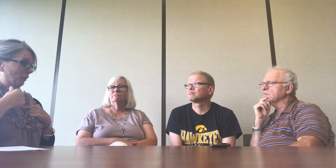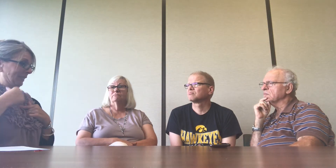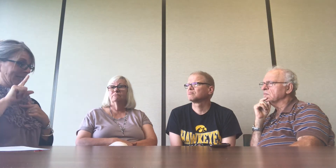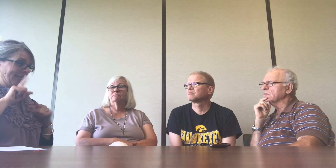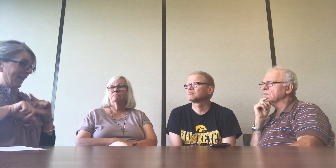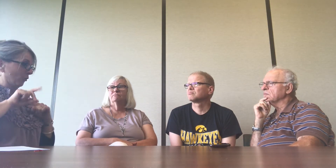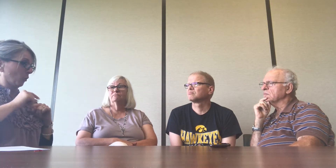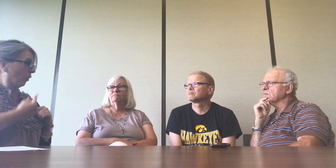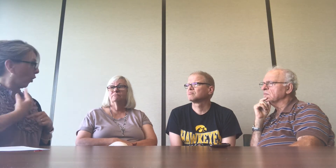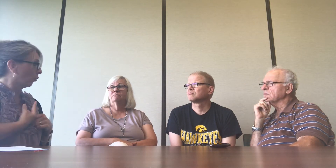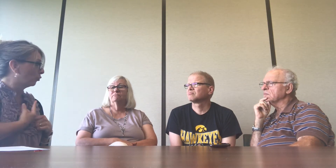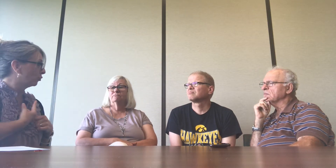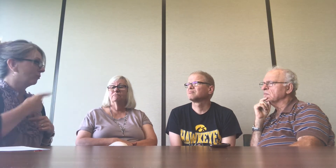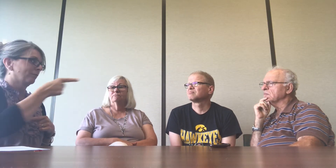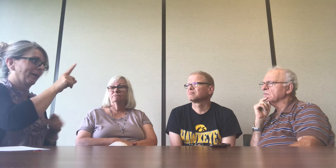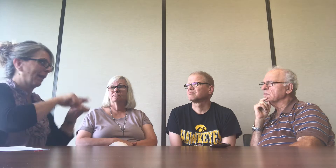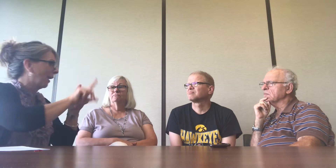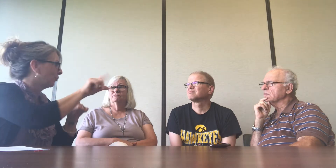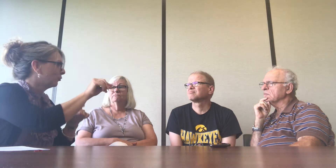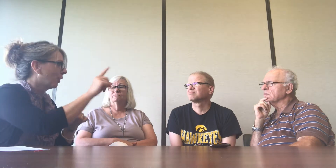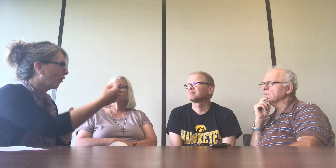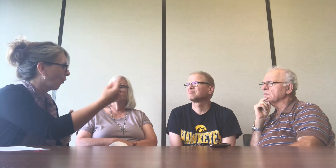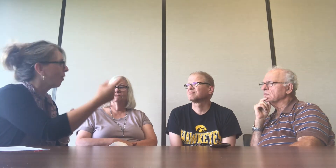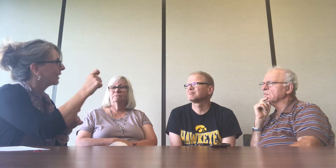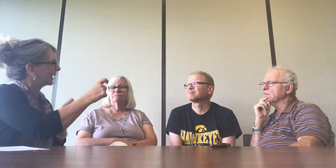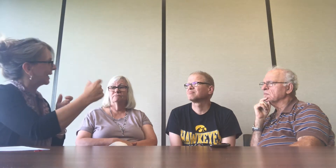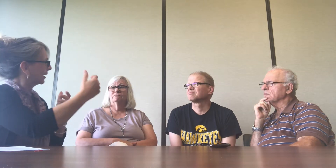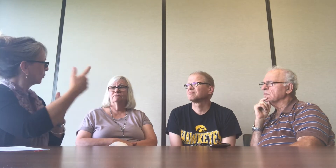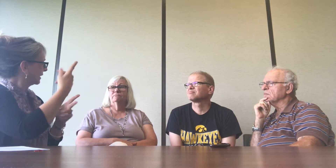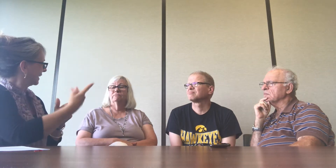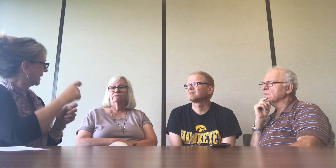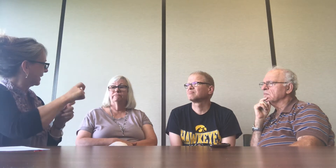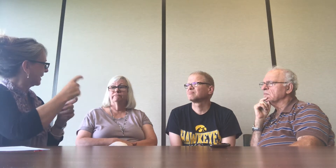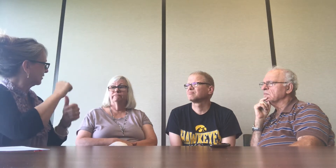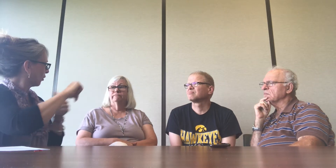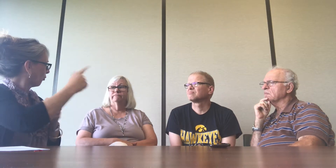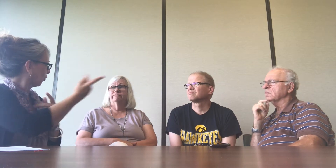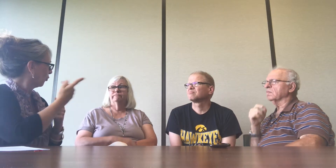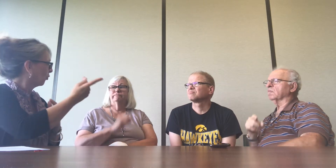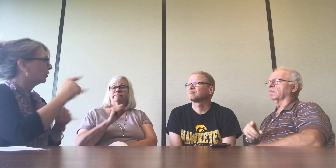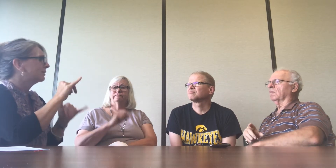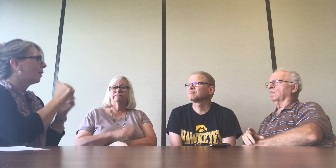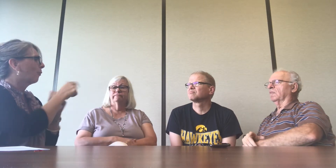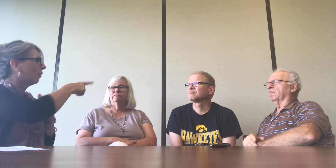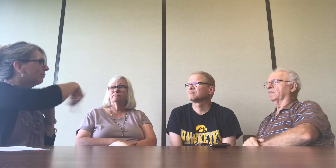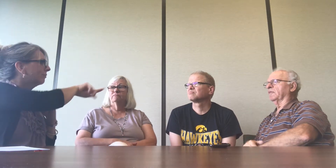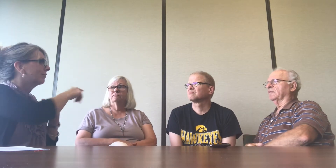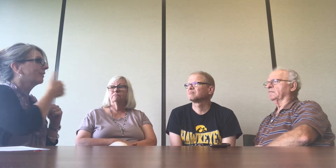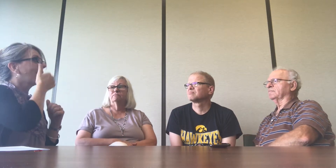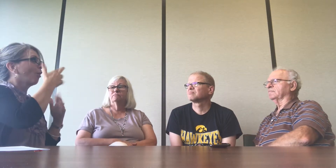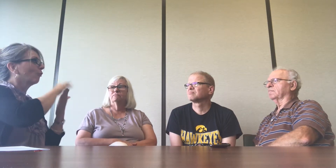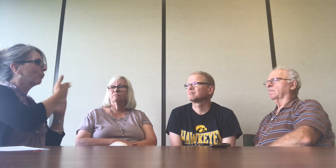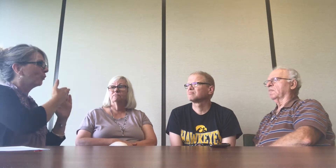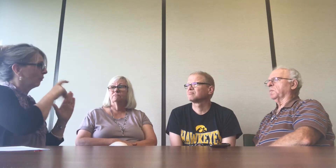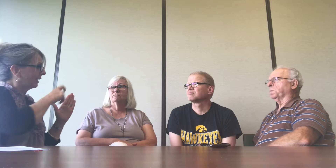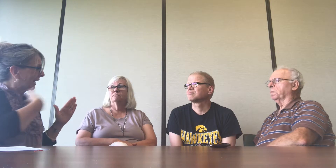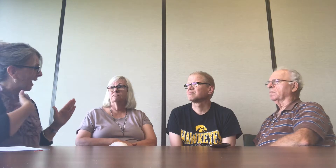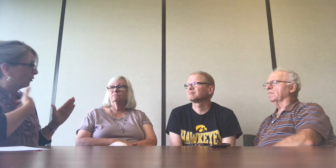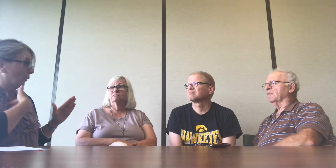other. We can't do it alone, and they can't do it alone. We need each other. Same with the